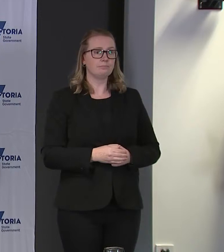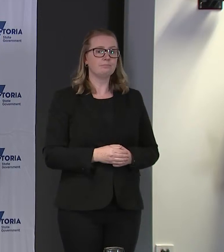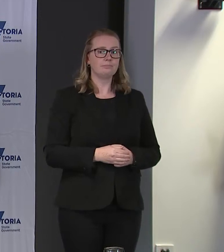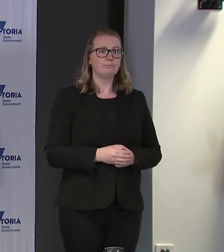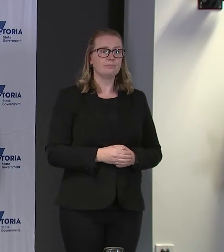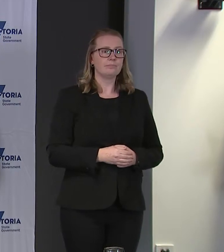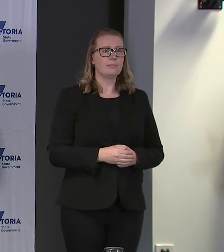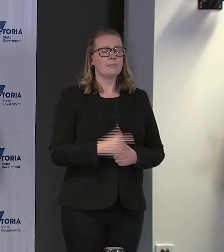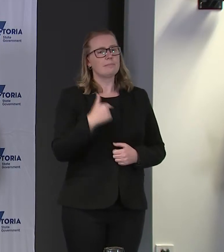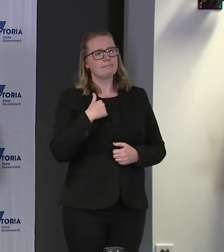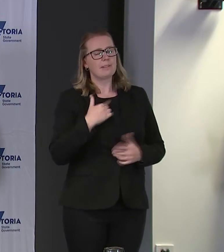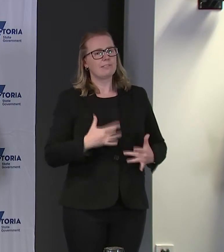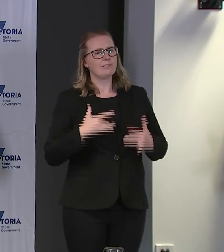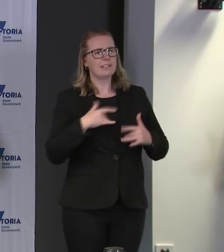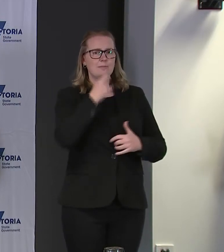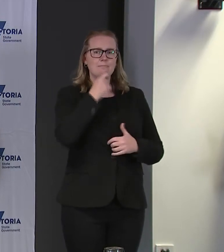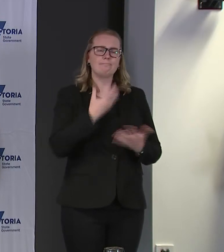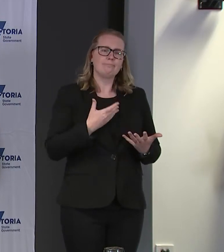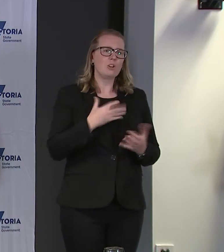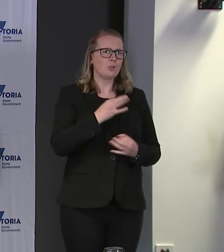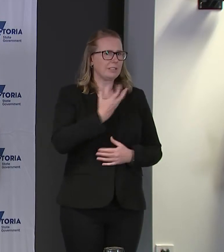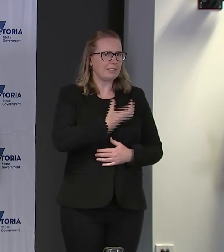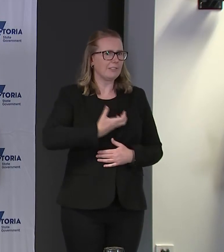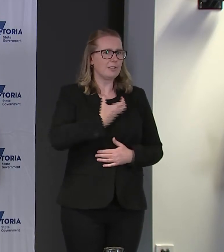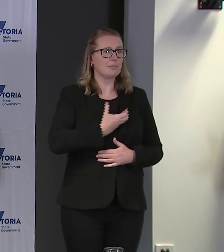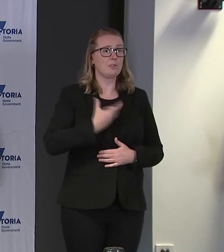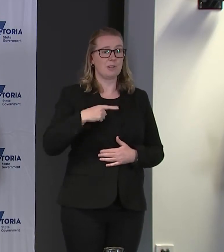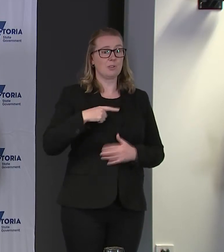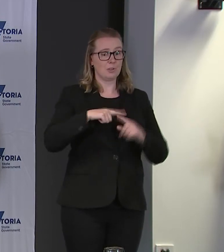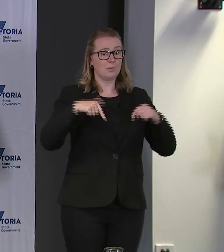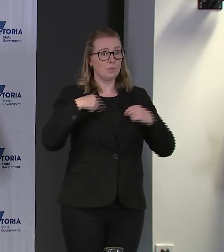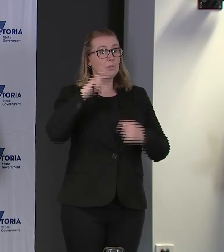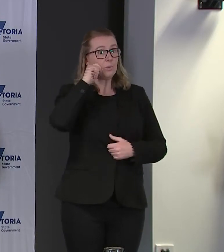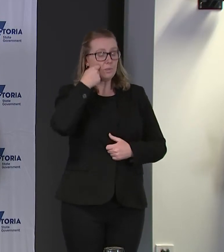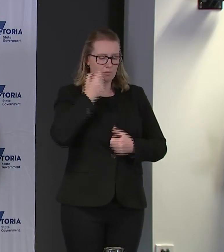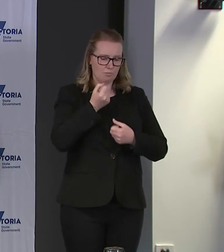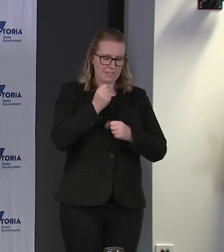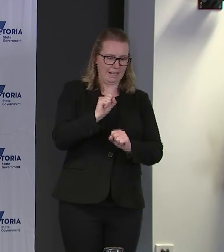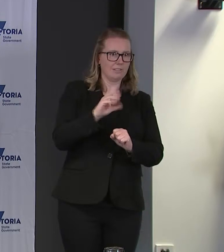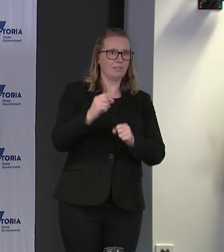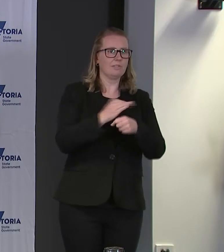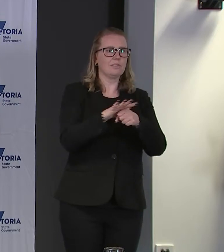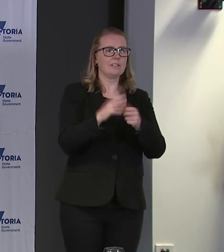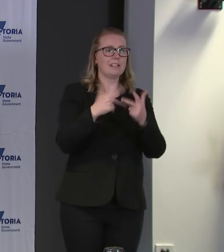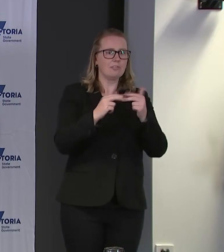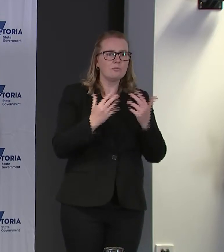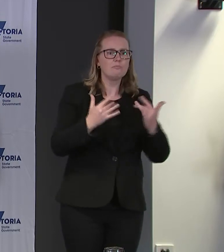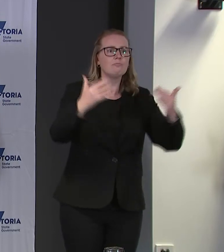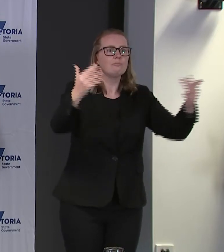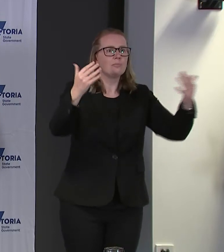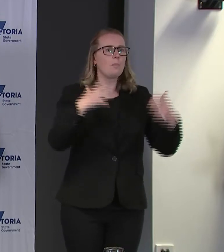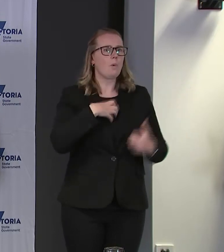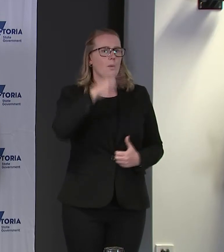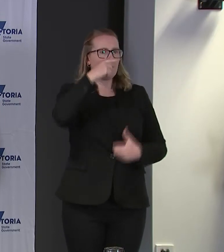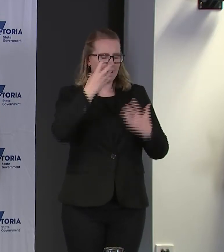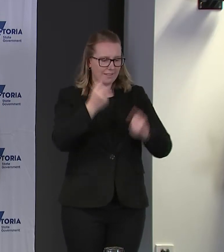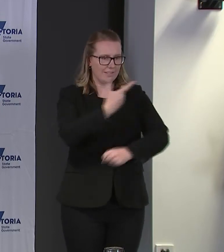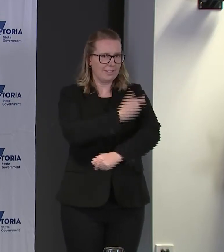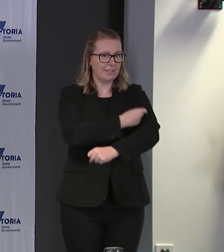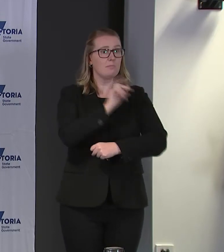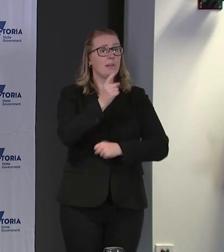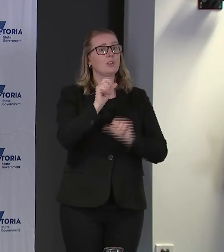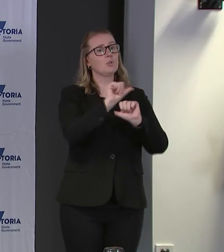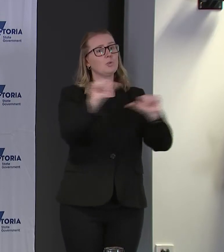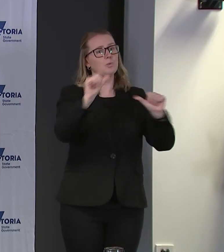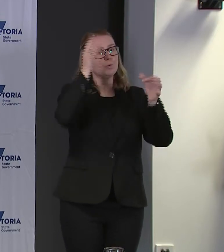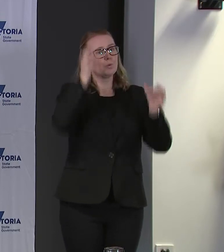some discomfort with that because we're all going to be protected with high vaccination coverage. But it is your choice. But do not get in